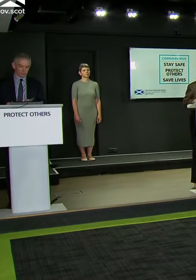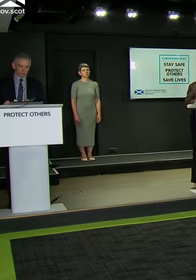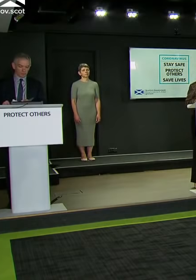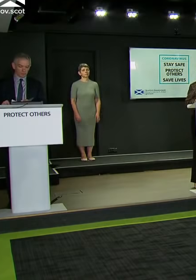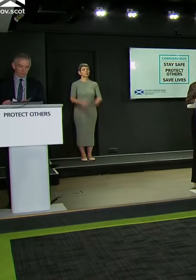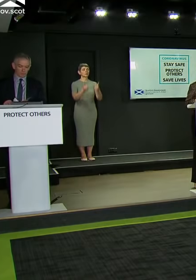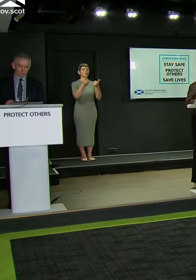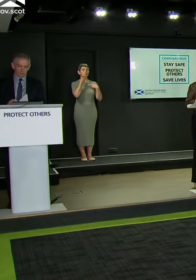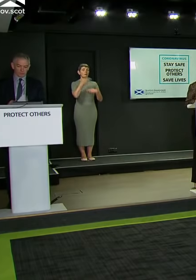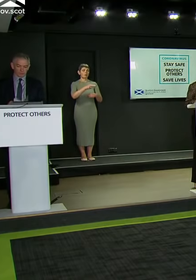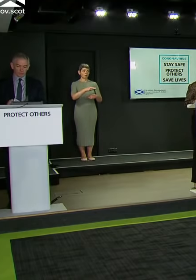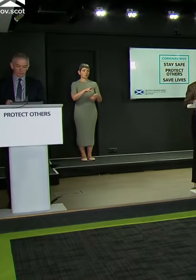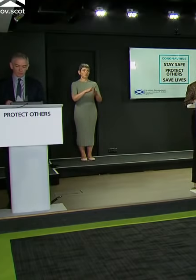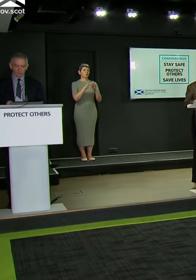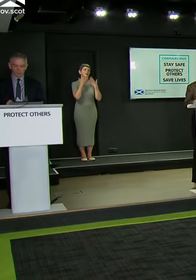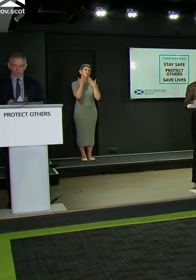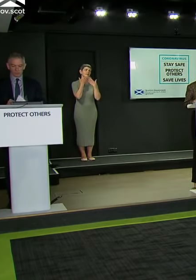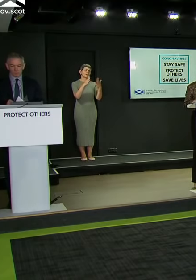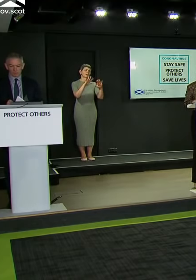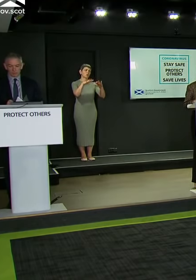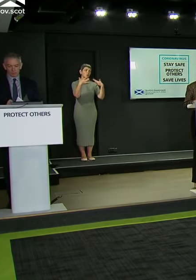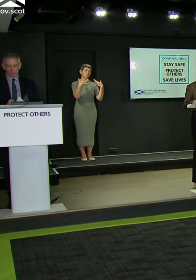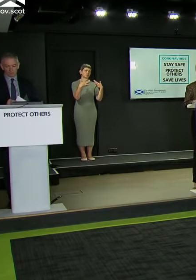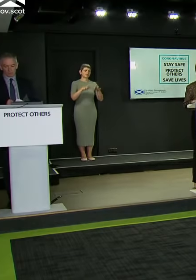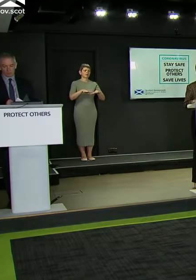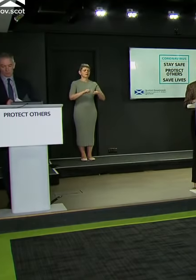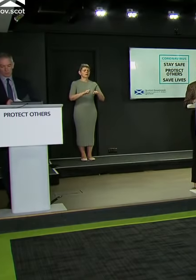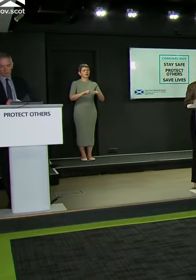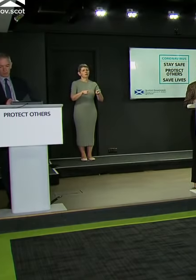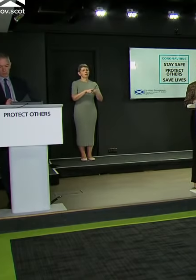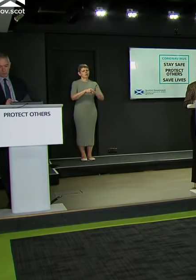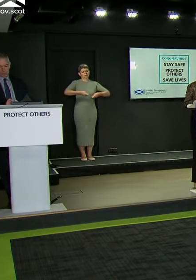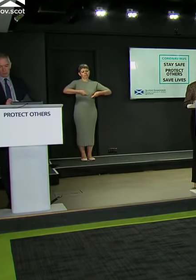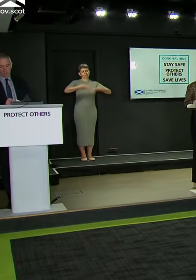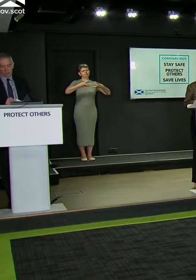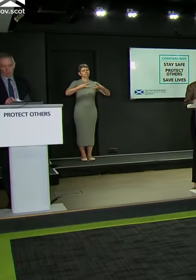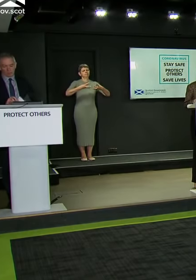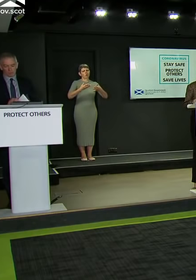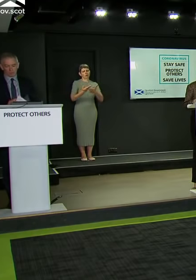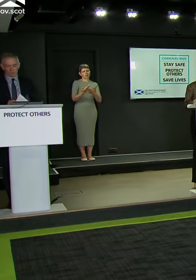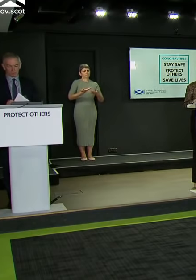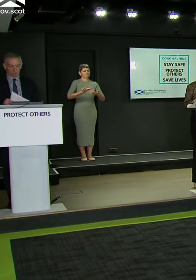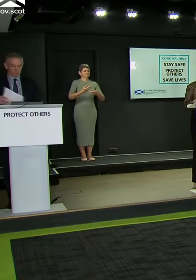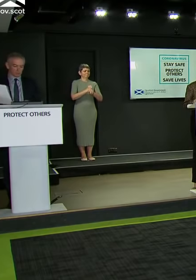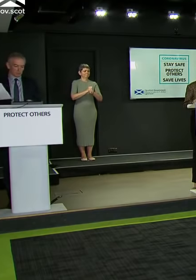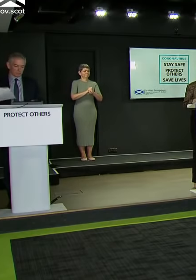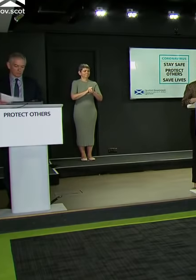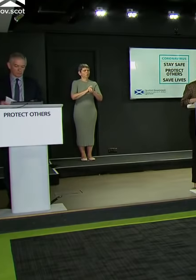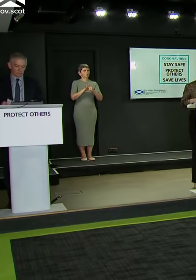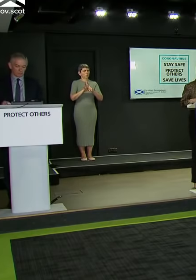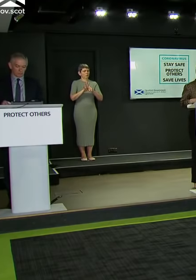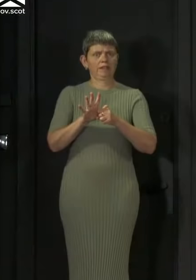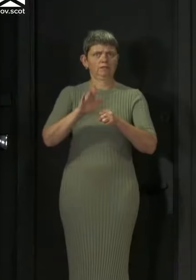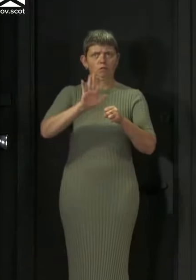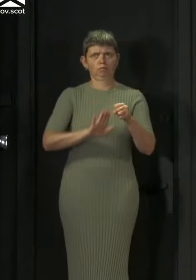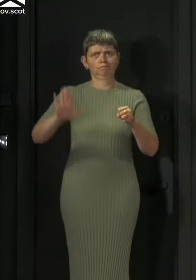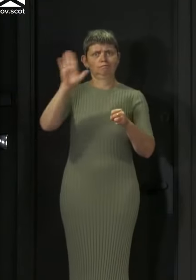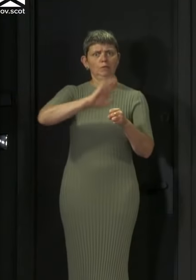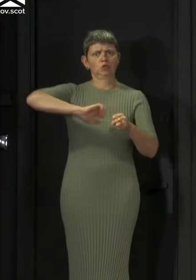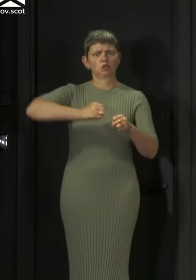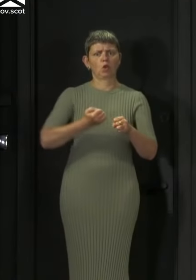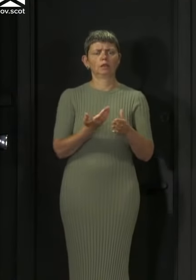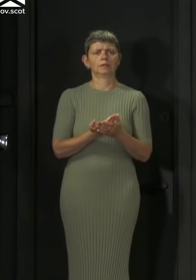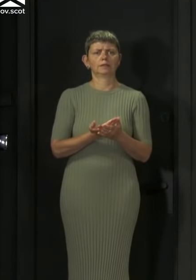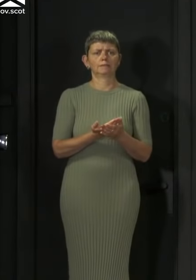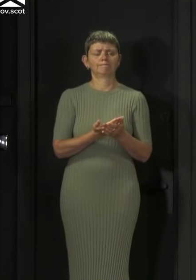Good afternoon, thanks for joining us. I will start with the usual update on the most recent COVID statistics for Scotland. I can confirm